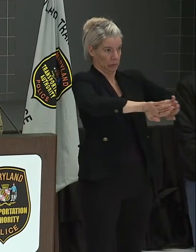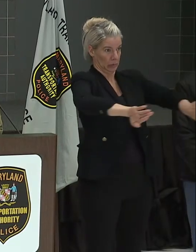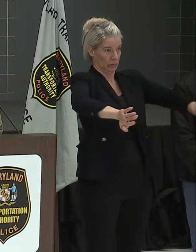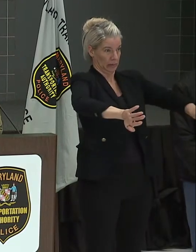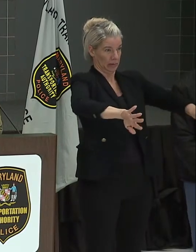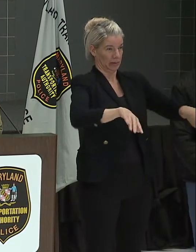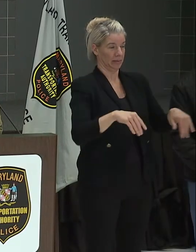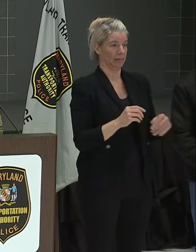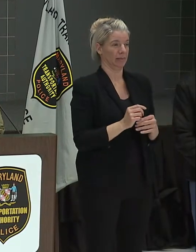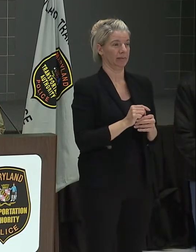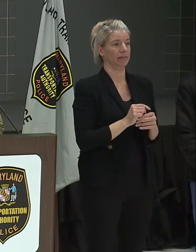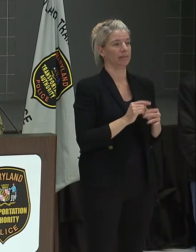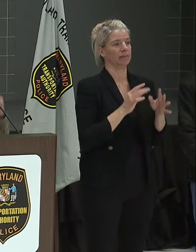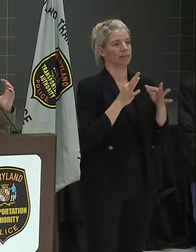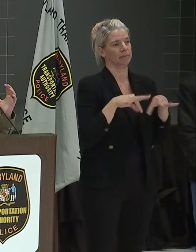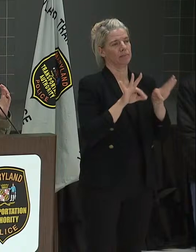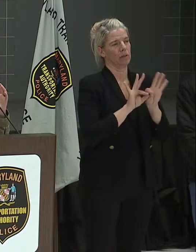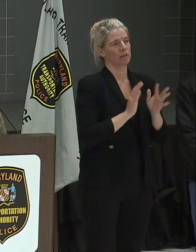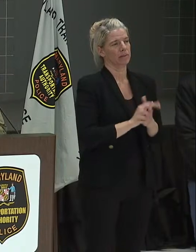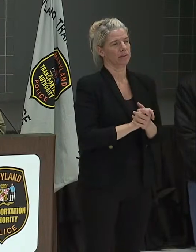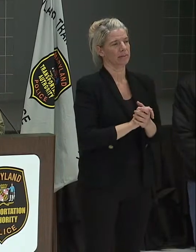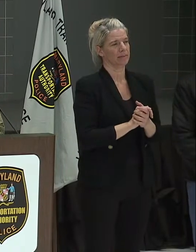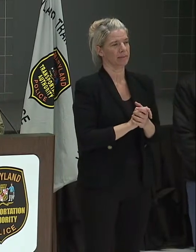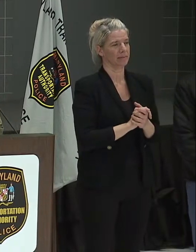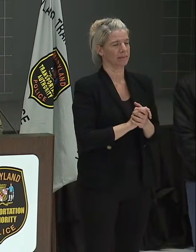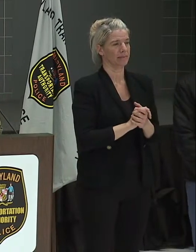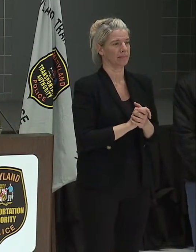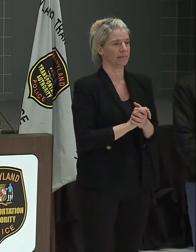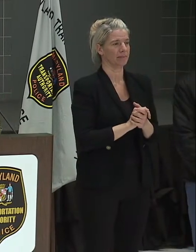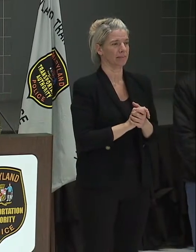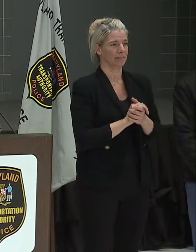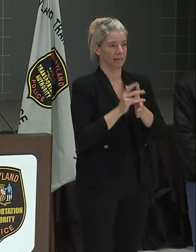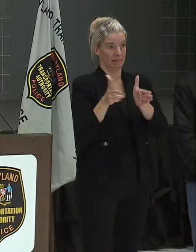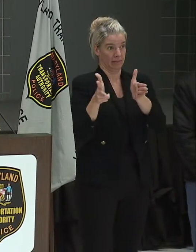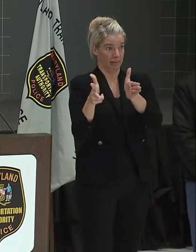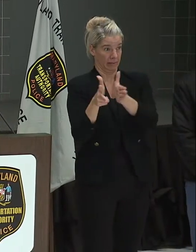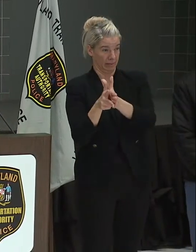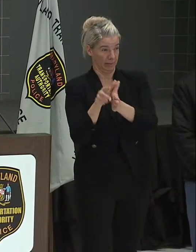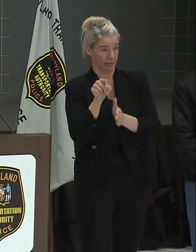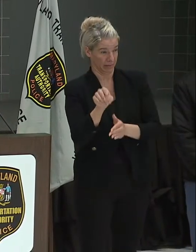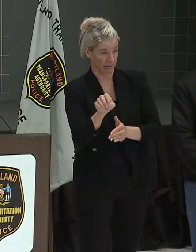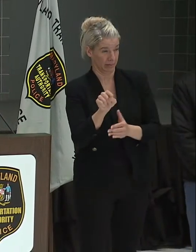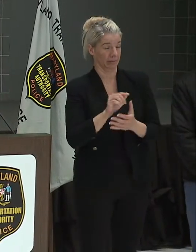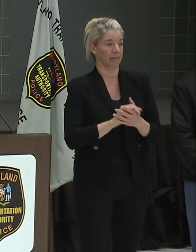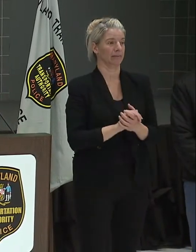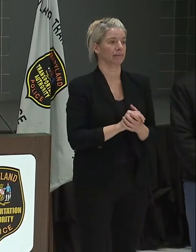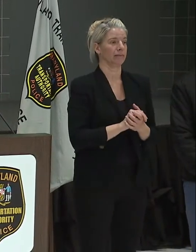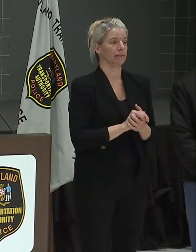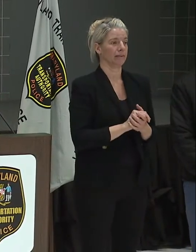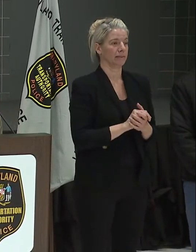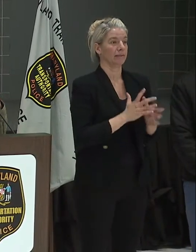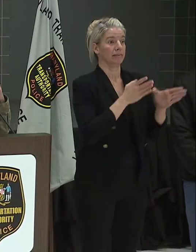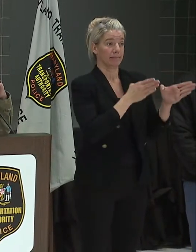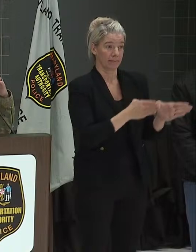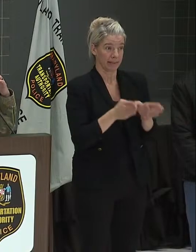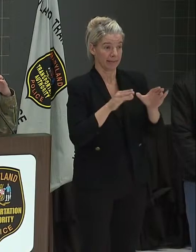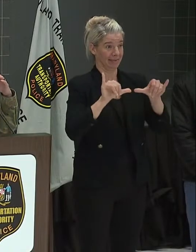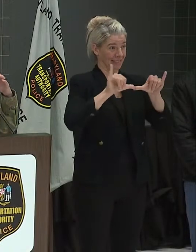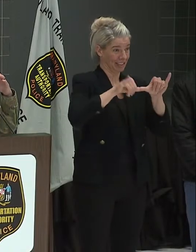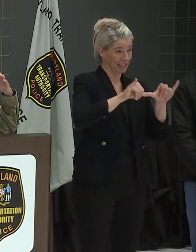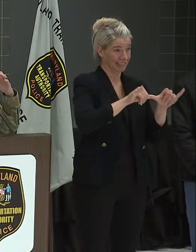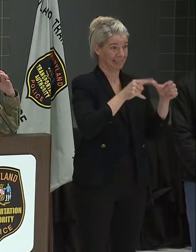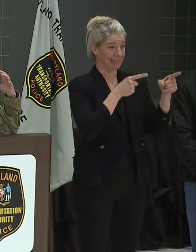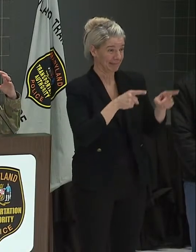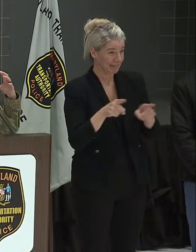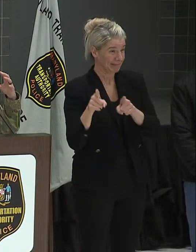relief to the port first. At the same time, while all this is going on, there's a tremendous amount of planning and engineering that's taking place to